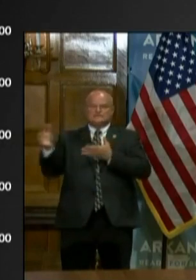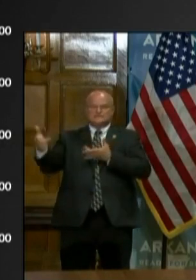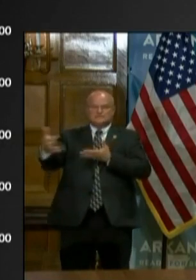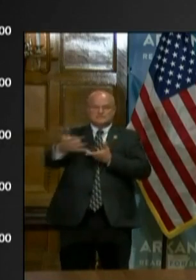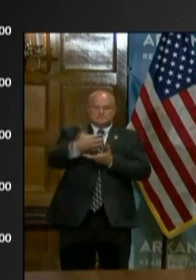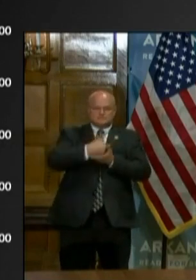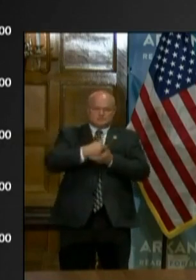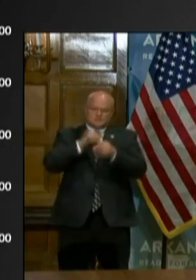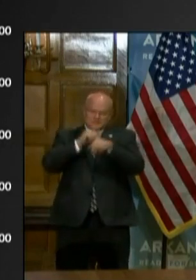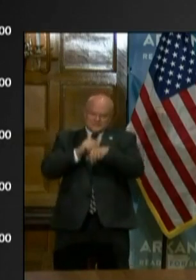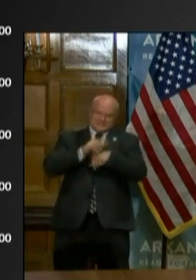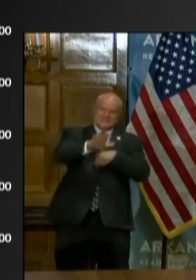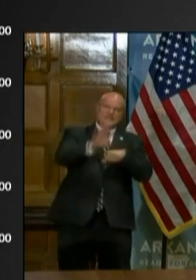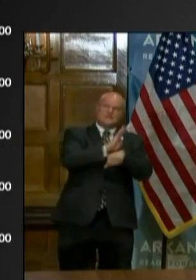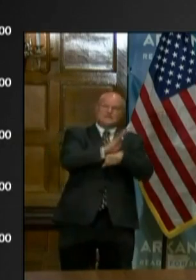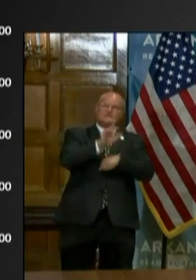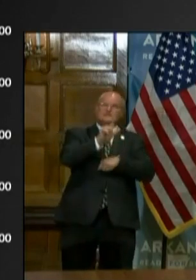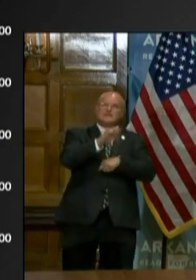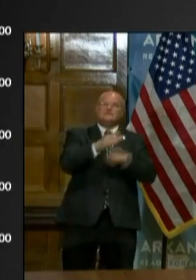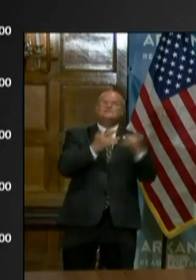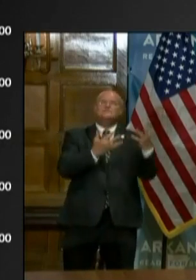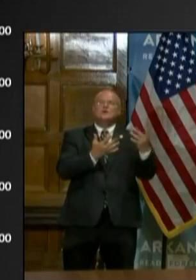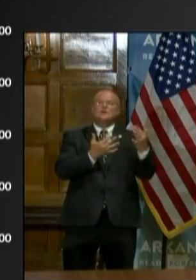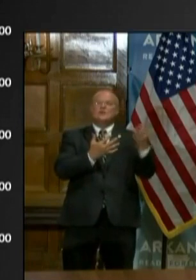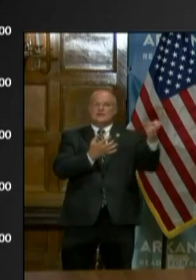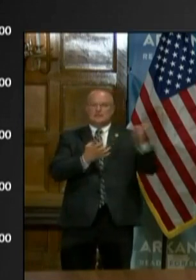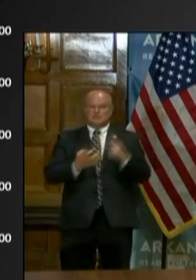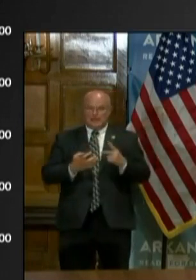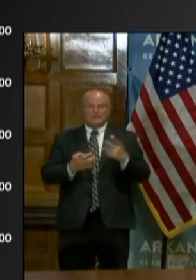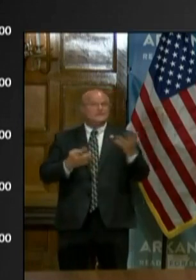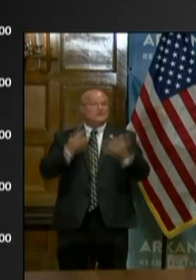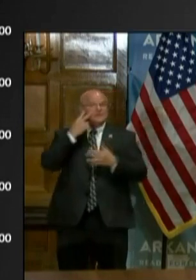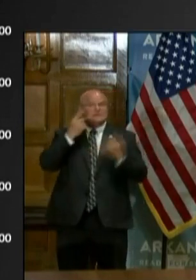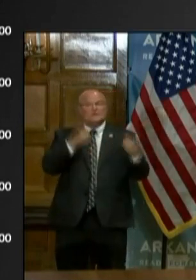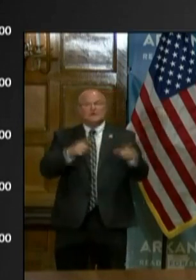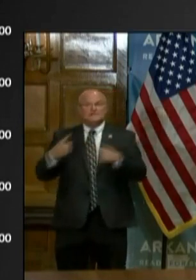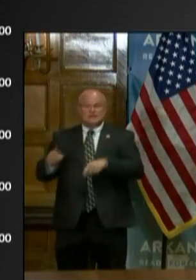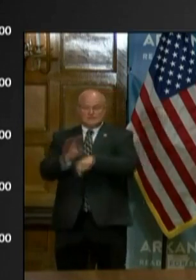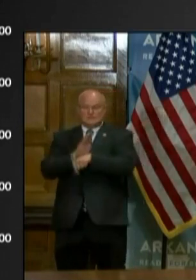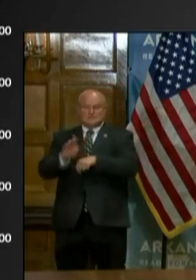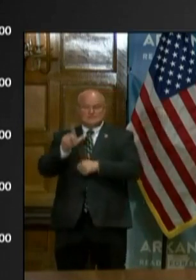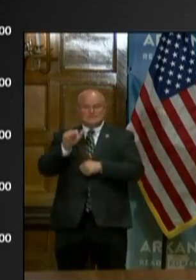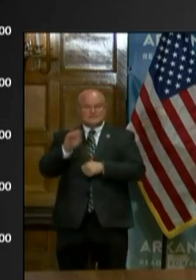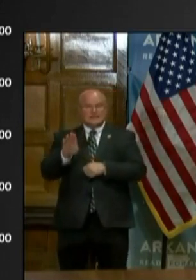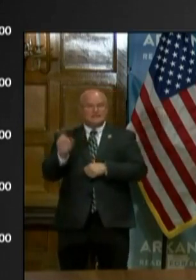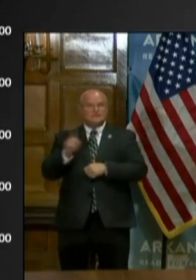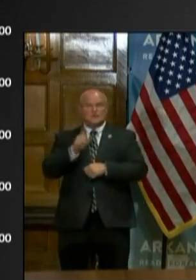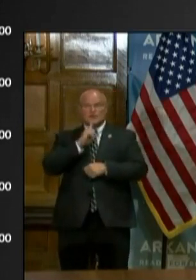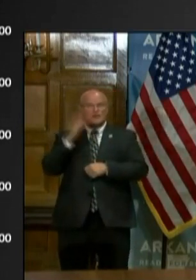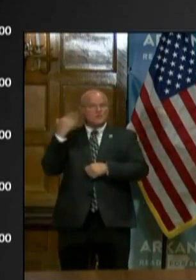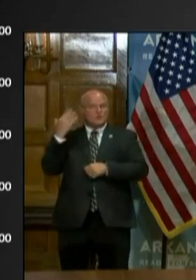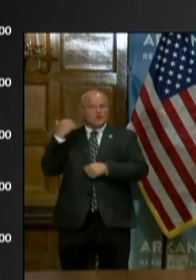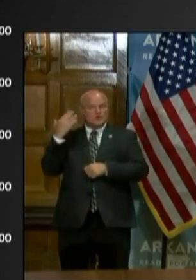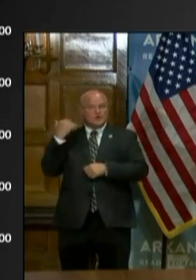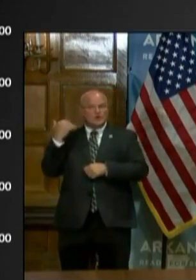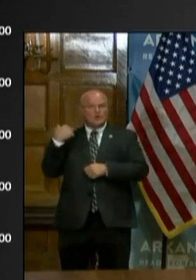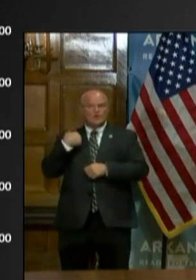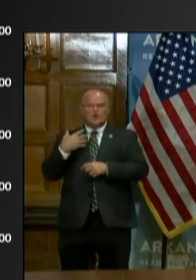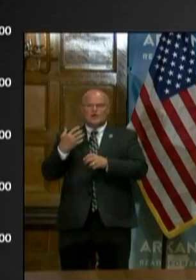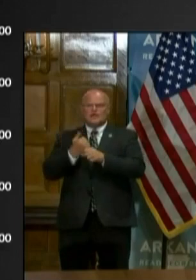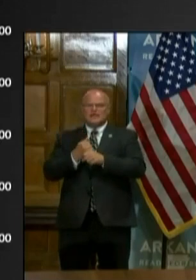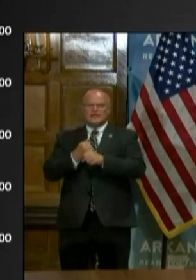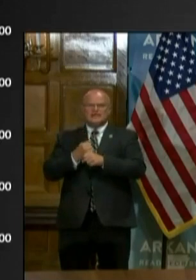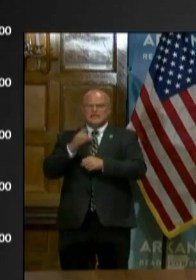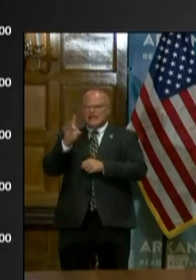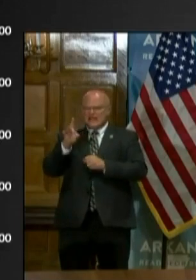we send it in the commercial labs, we wait to come back. Now you can see what's happened in the commercial labs where they were, we were getting